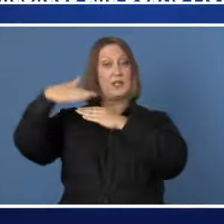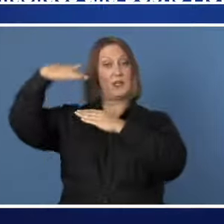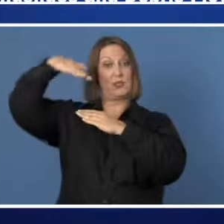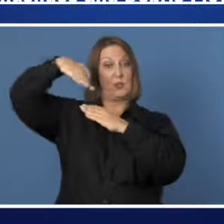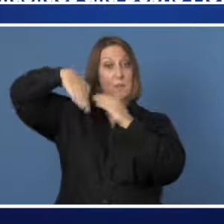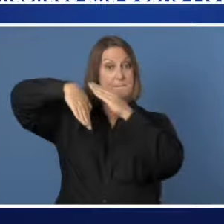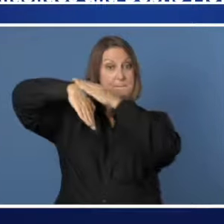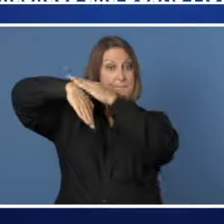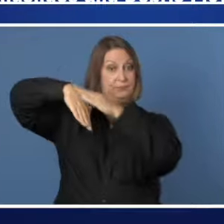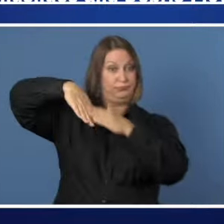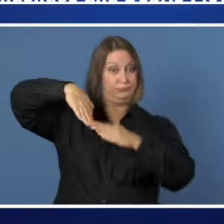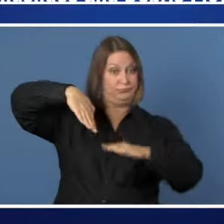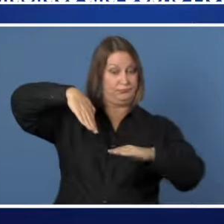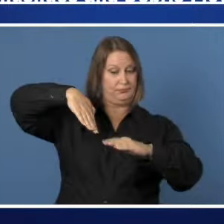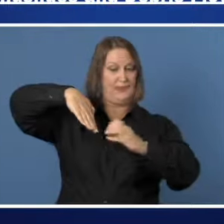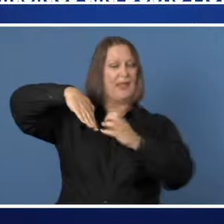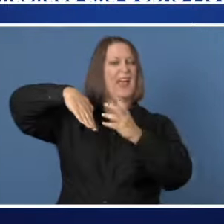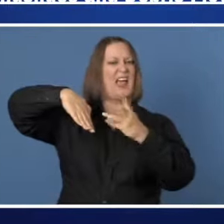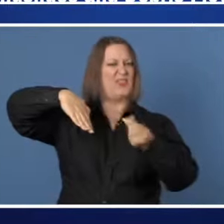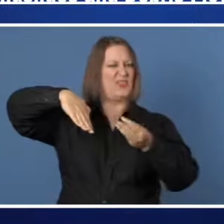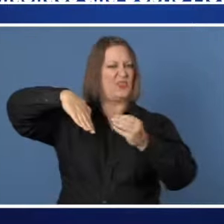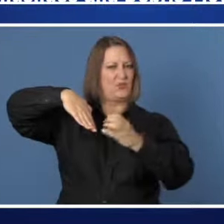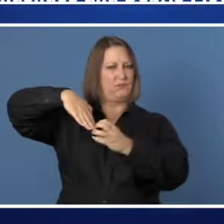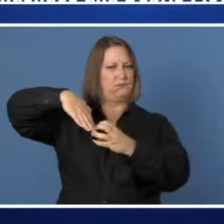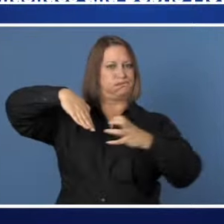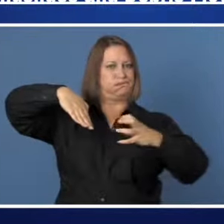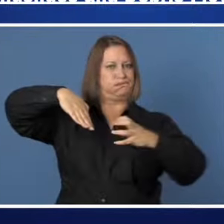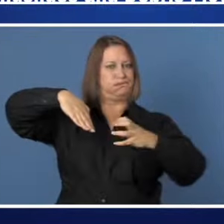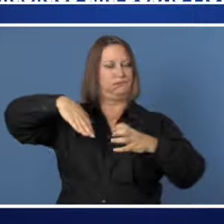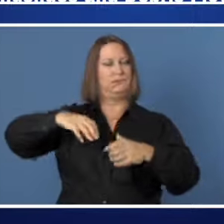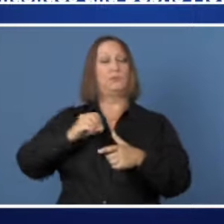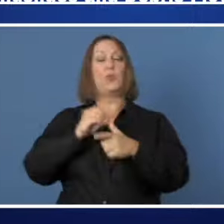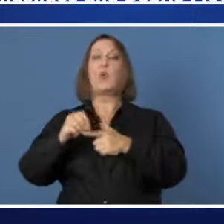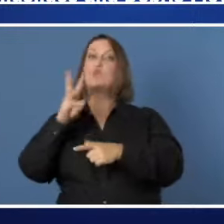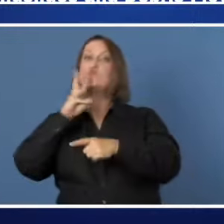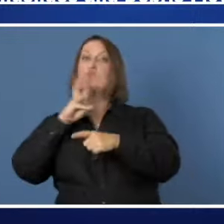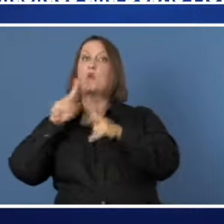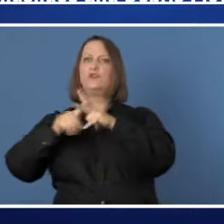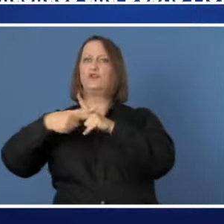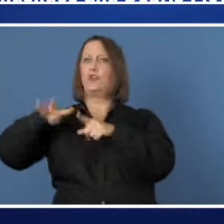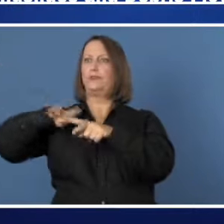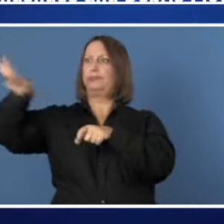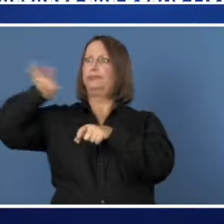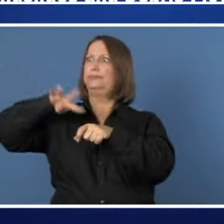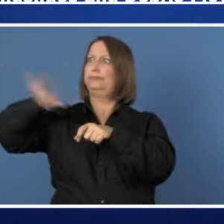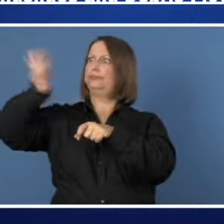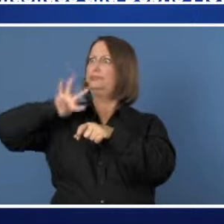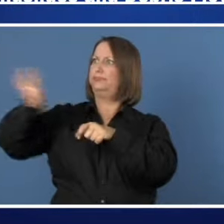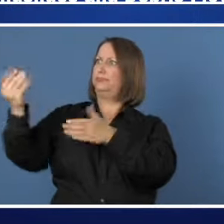Water breaks through the ground surface in new locations.